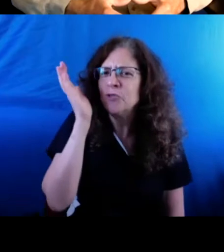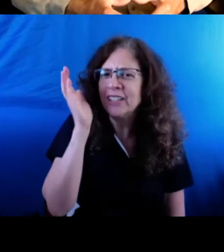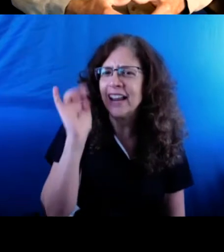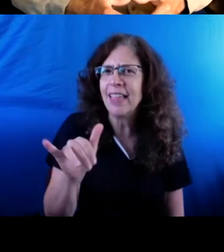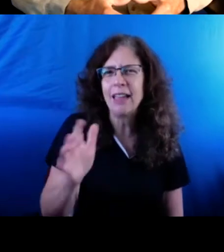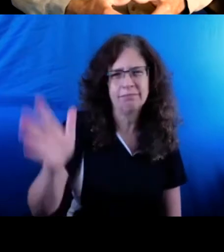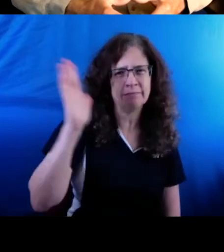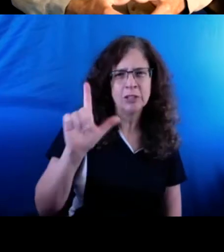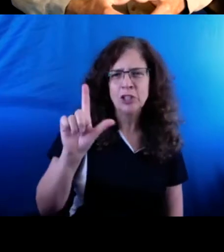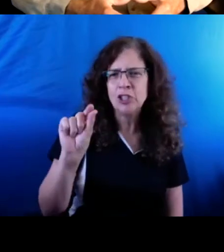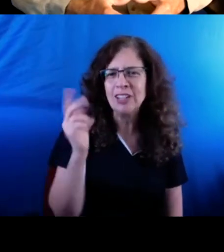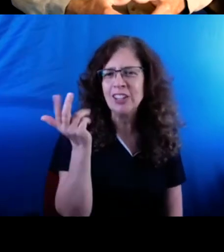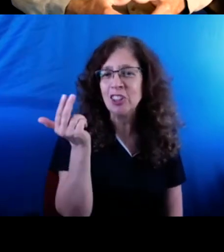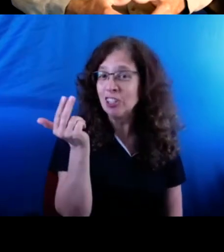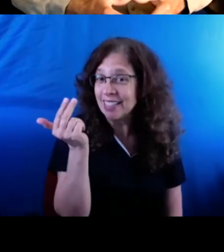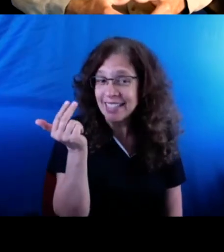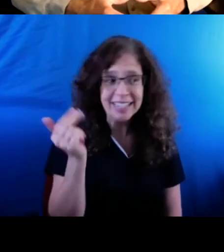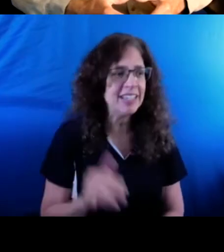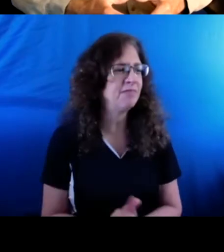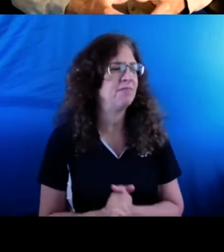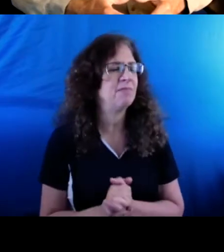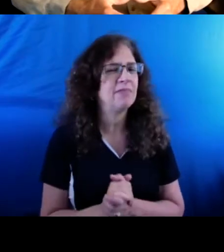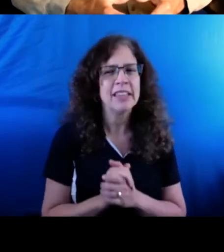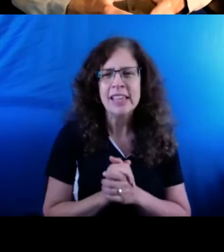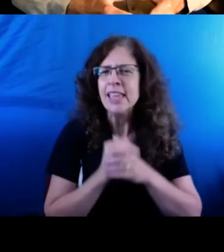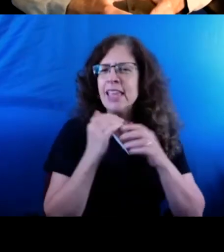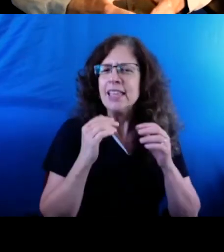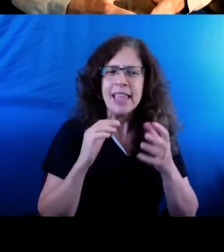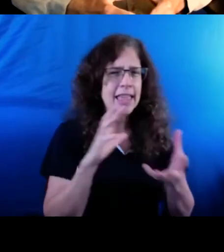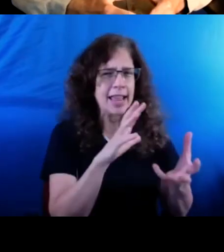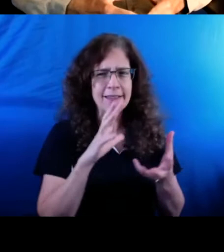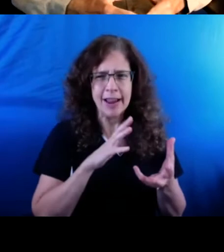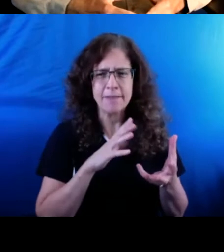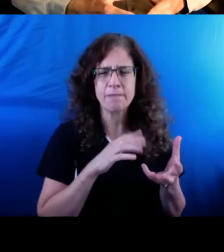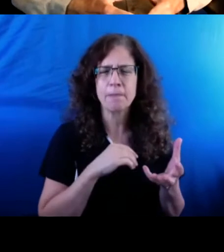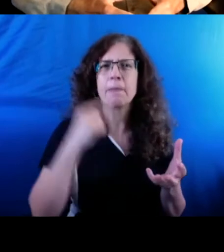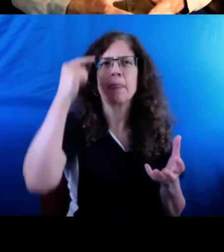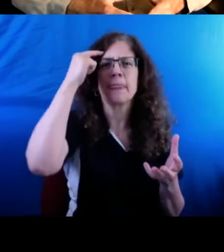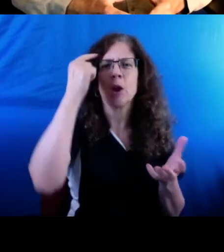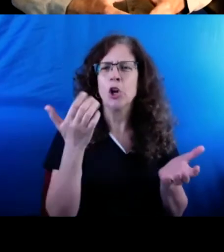Association, and we presented that in 2013.